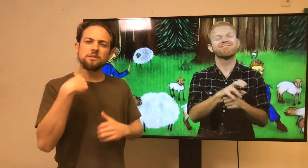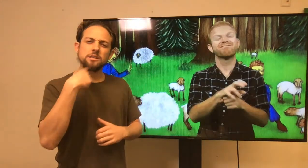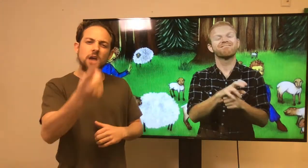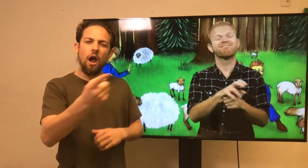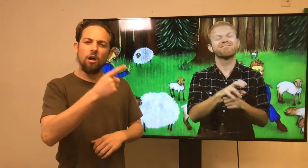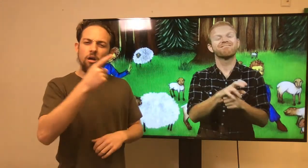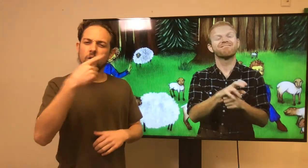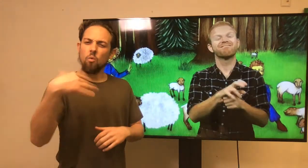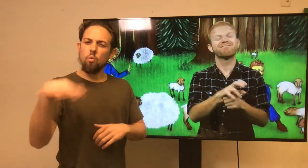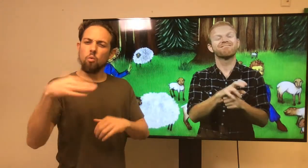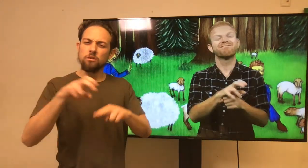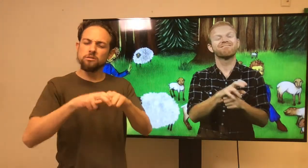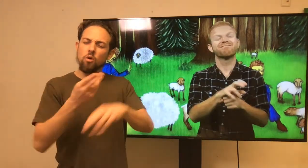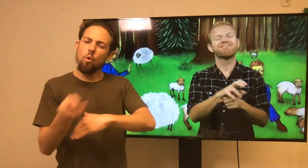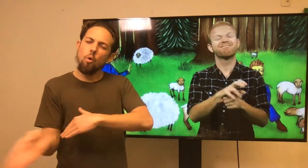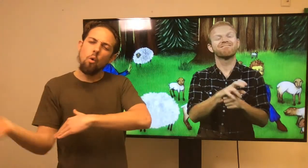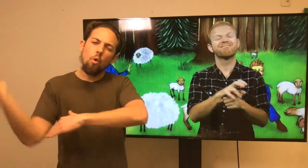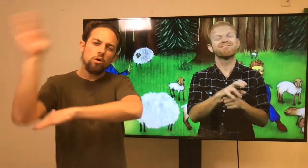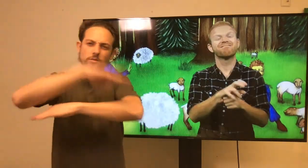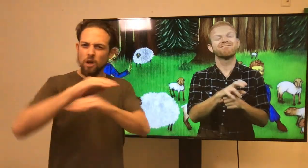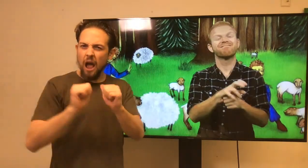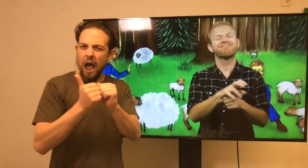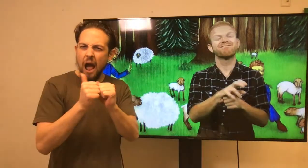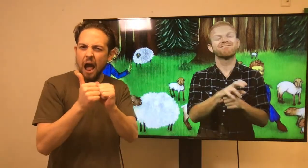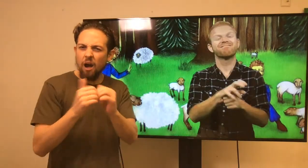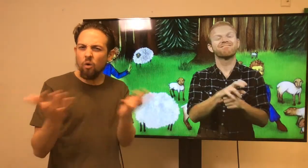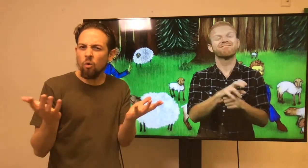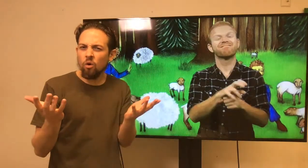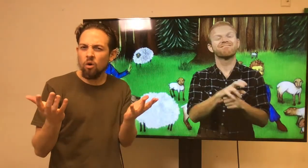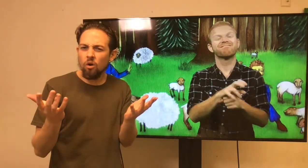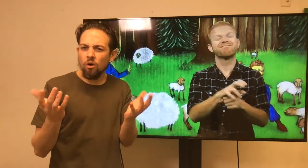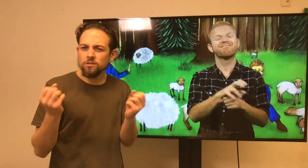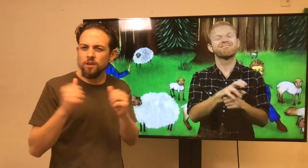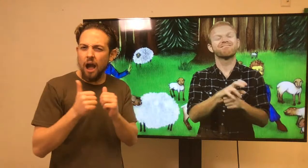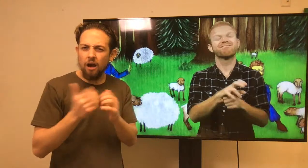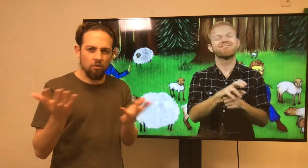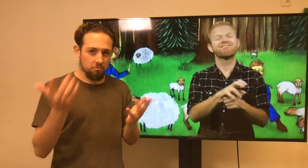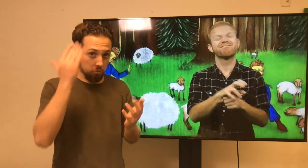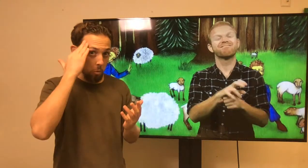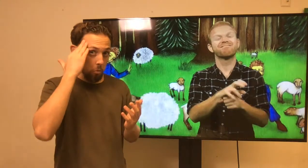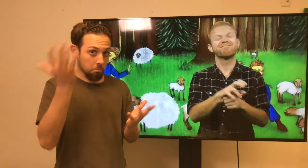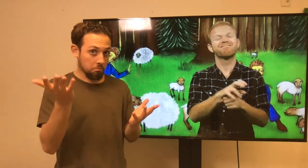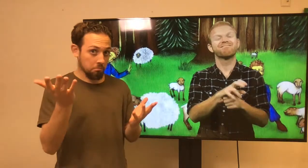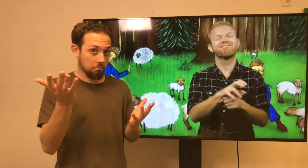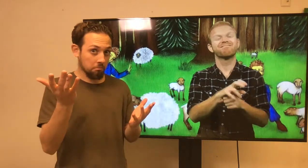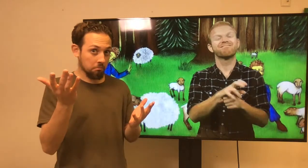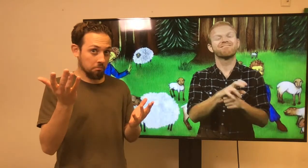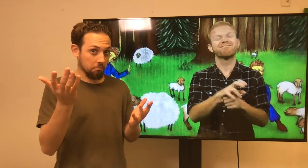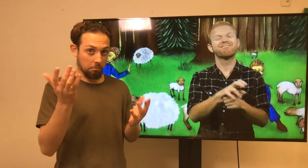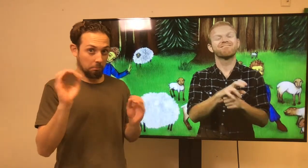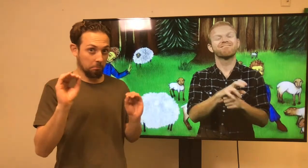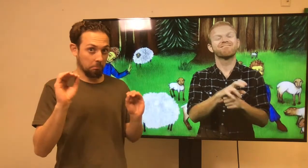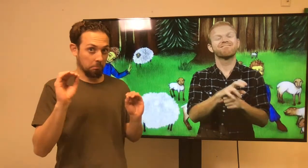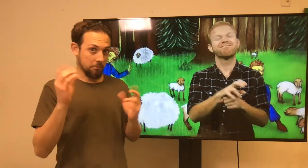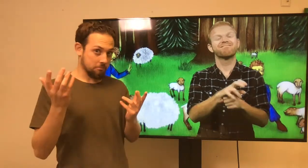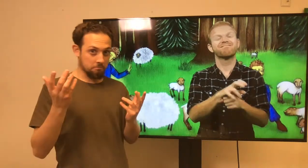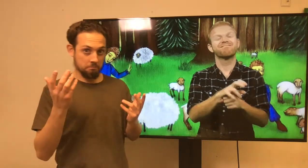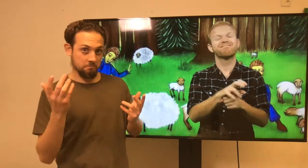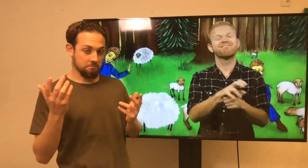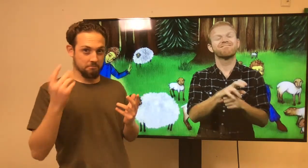When we sign the story, we don't just show that the person sat once, but we show them sitting. Do you know how we do that in